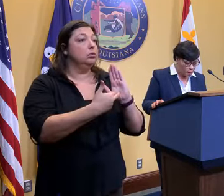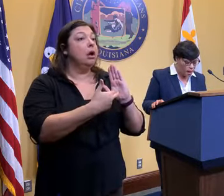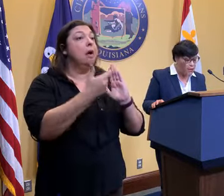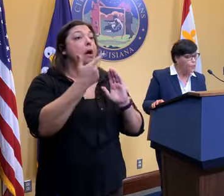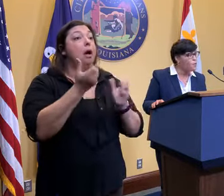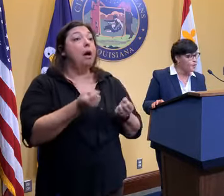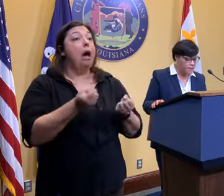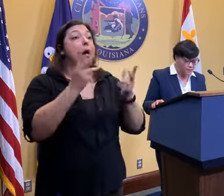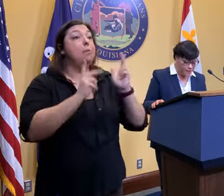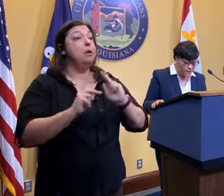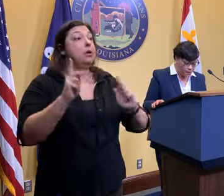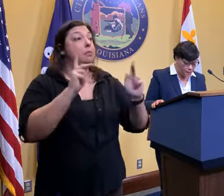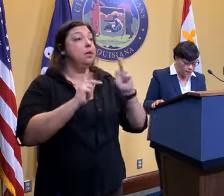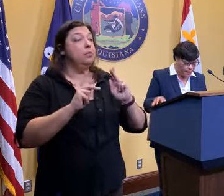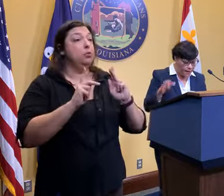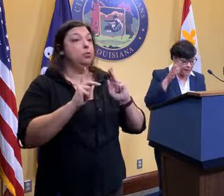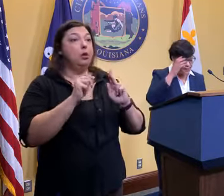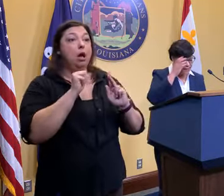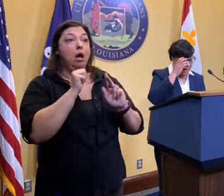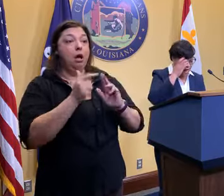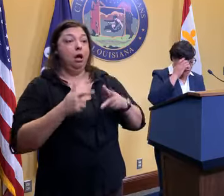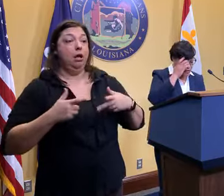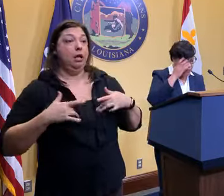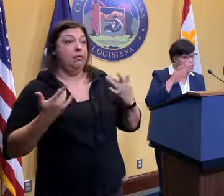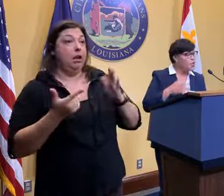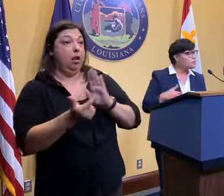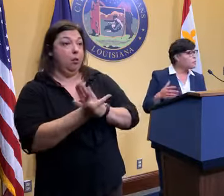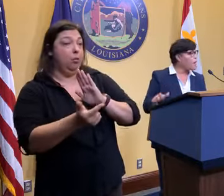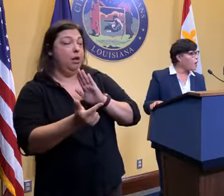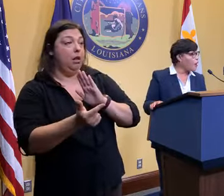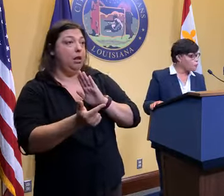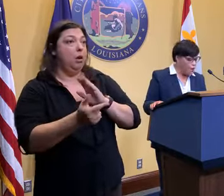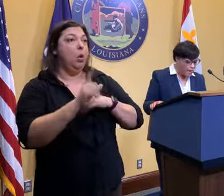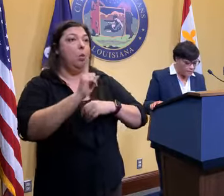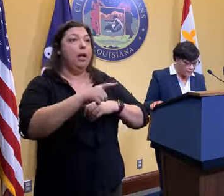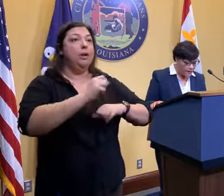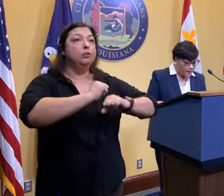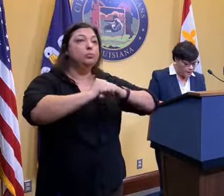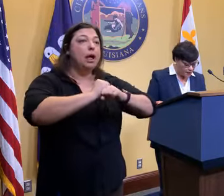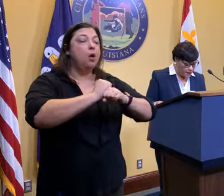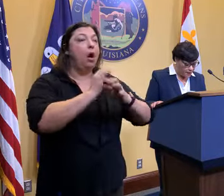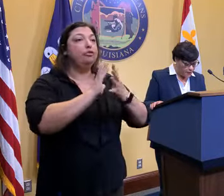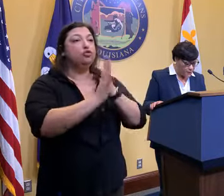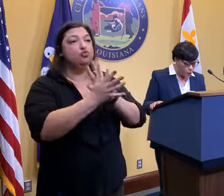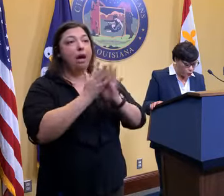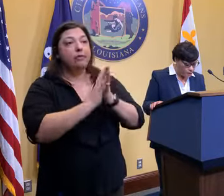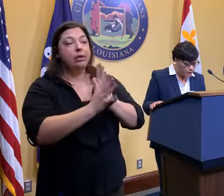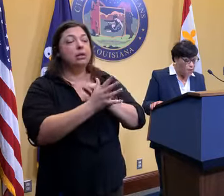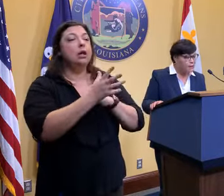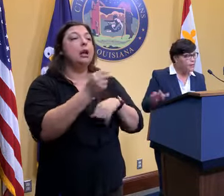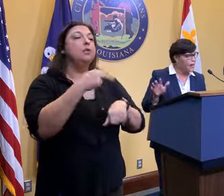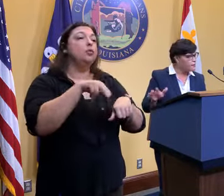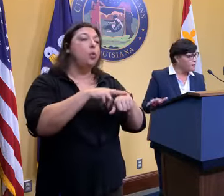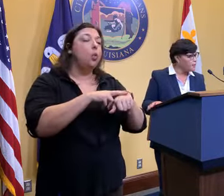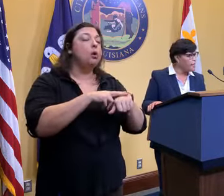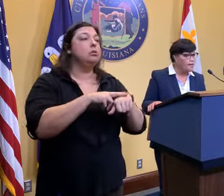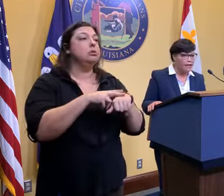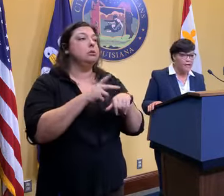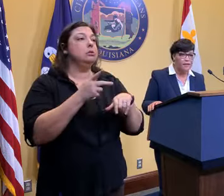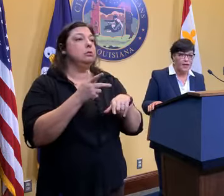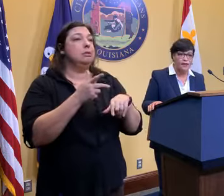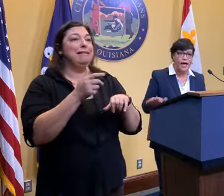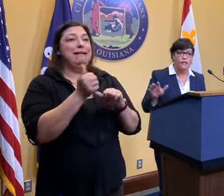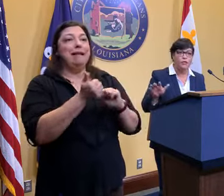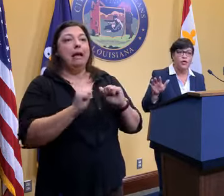this unpermitted event, the NOPD had to take action to block off traffic in the area and, of course, de-escalate